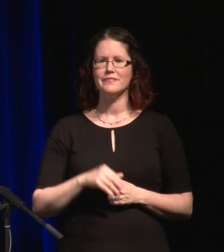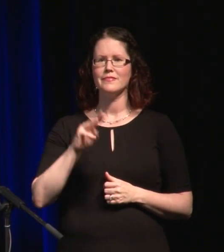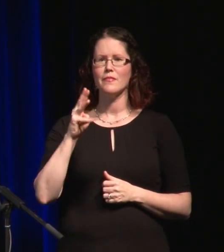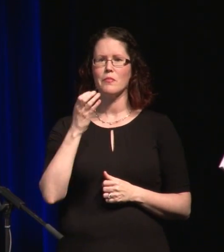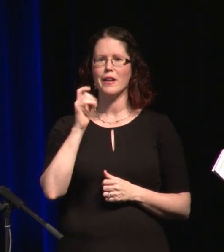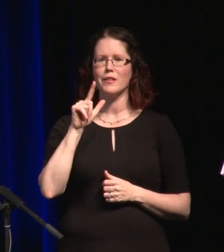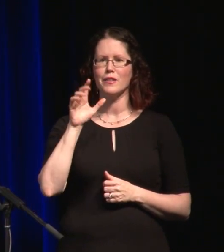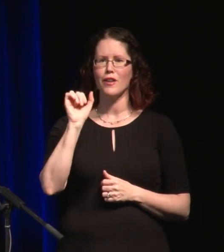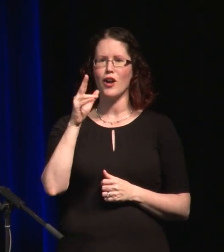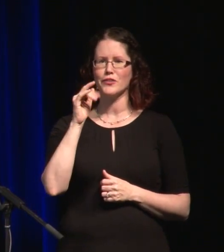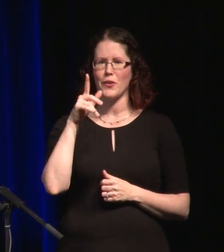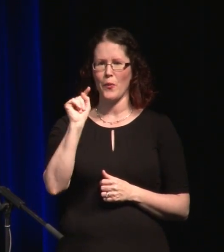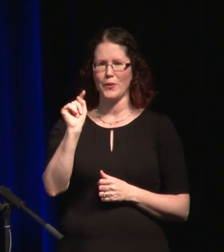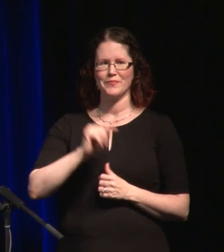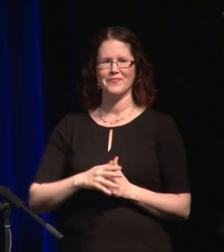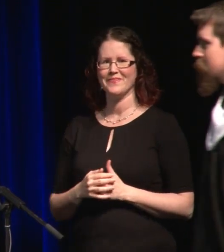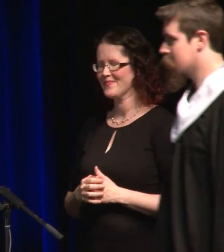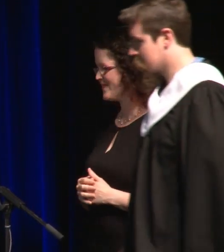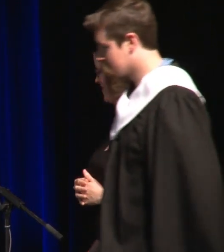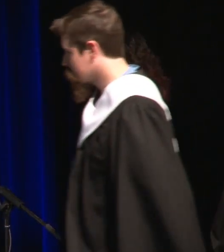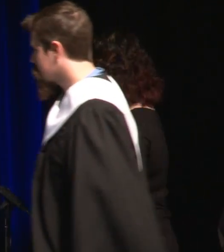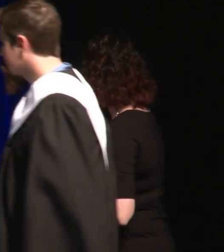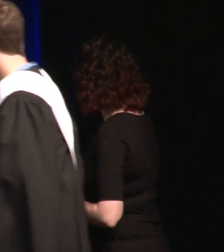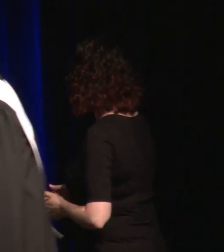Michael Arsenault.